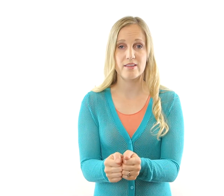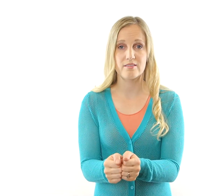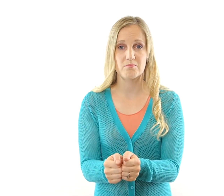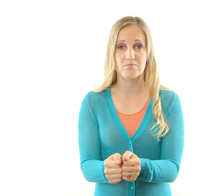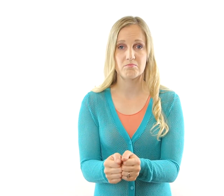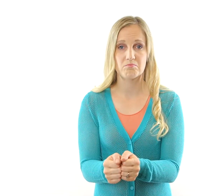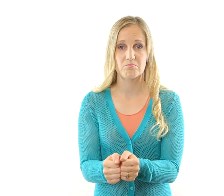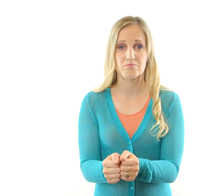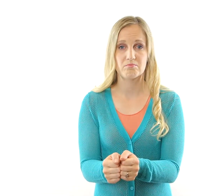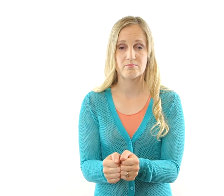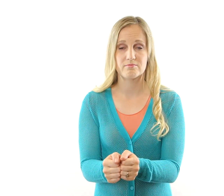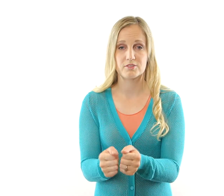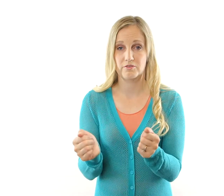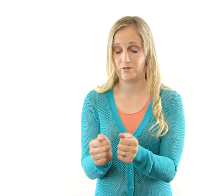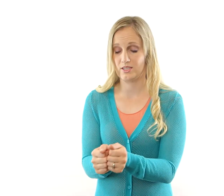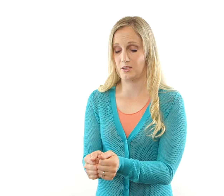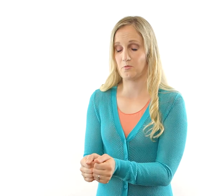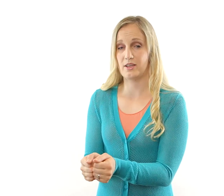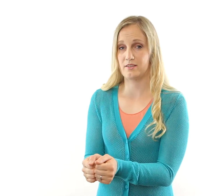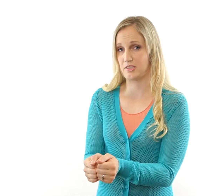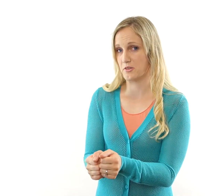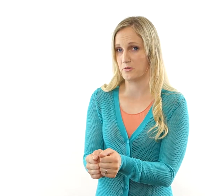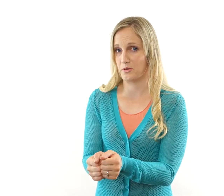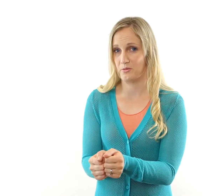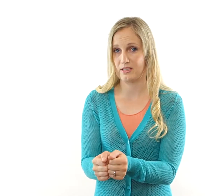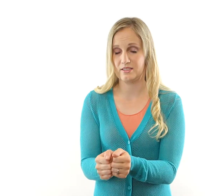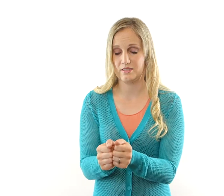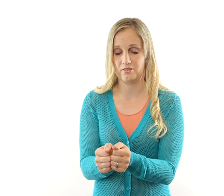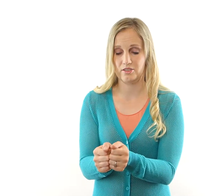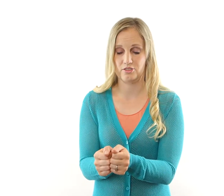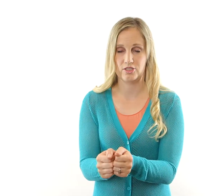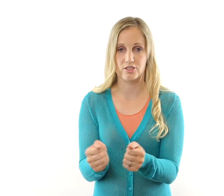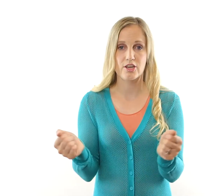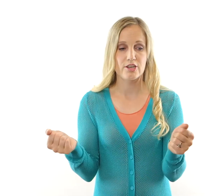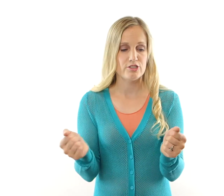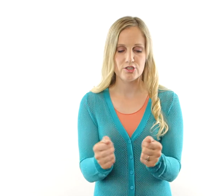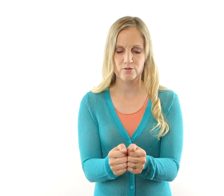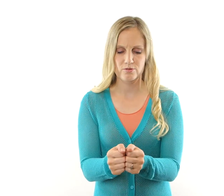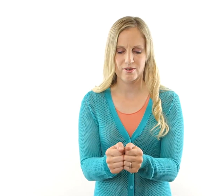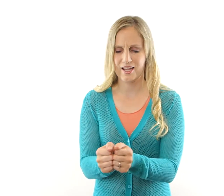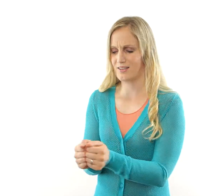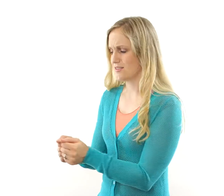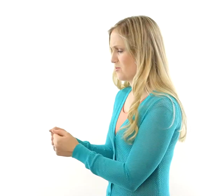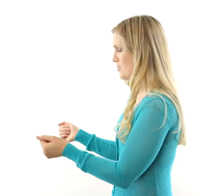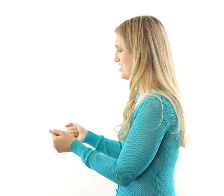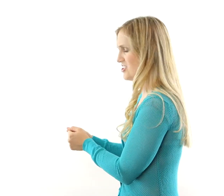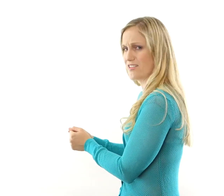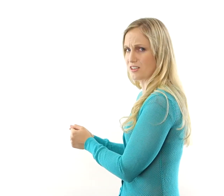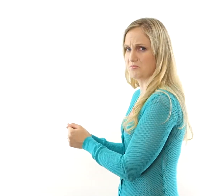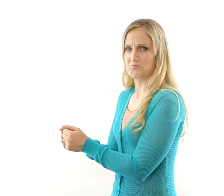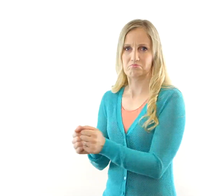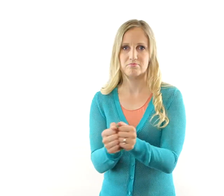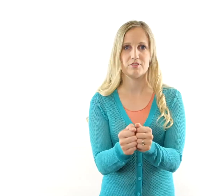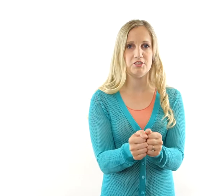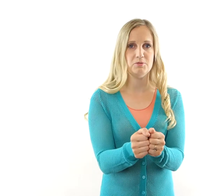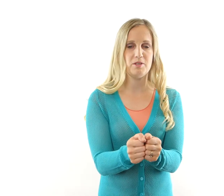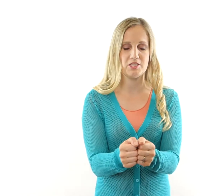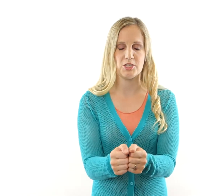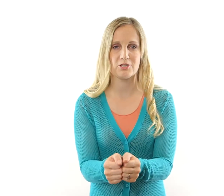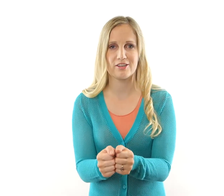with. So if you want to sign with, because I know the word with is in there, then it's just 2 hands with each other. They're just with each other right